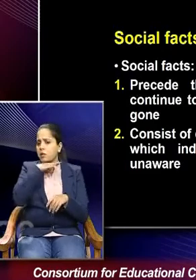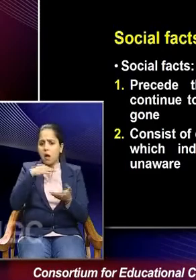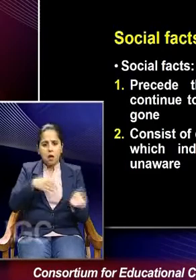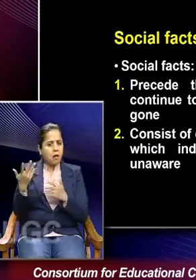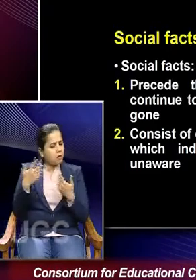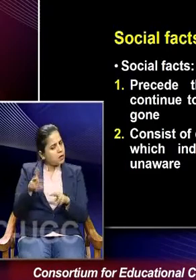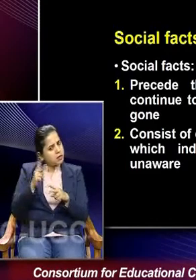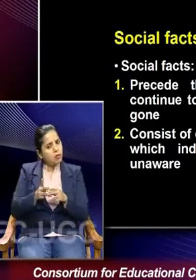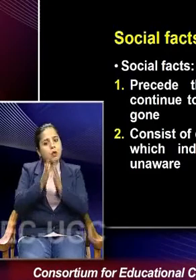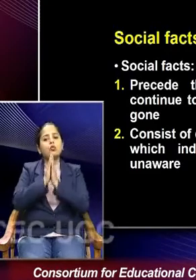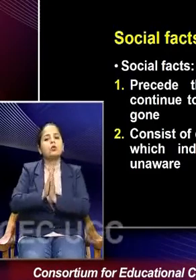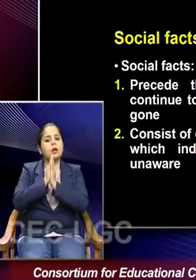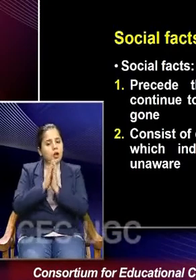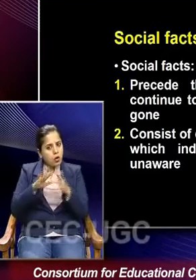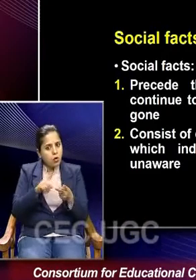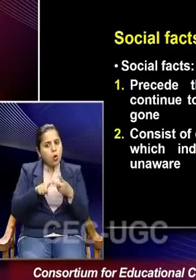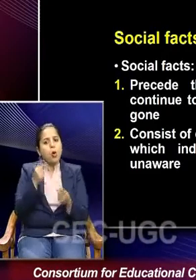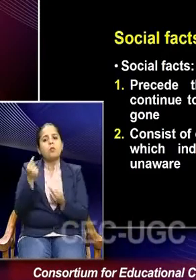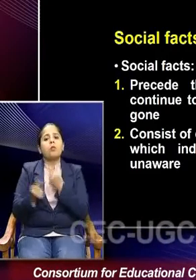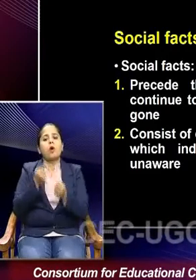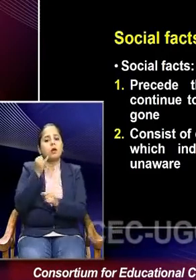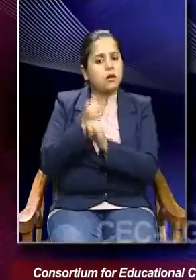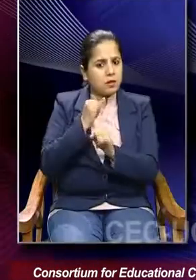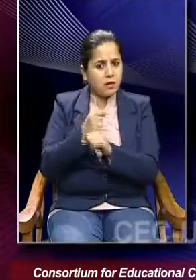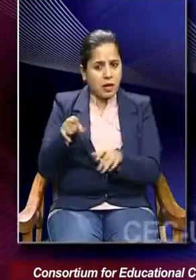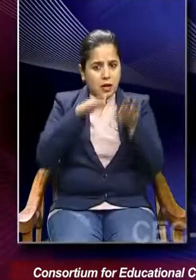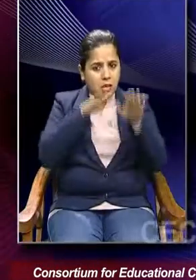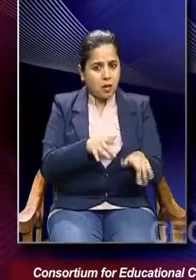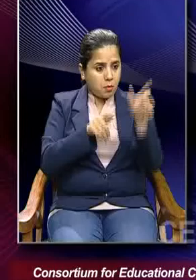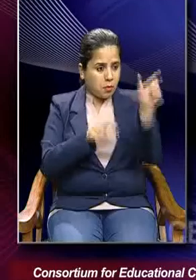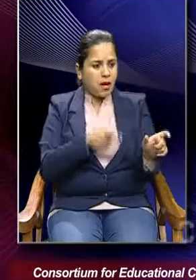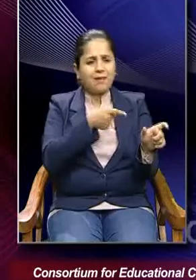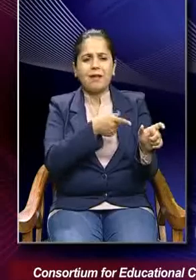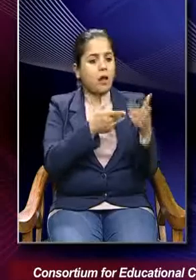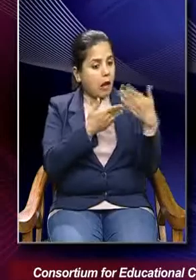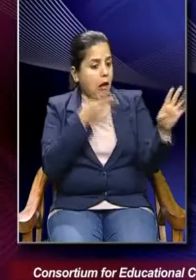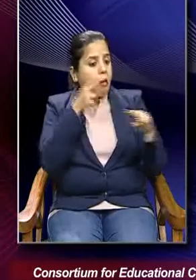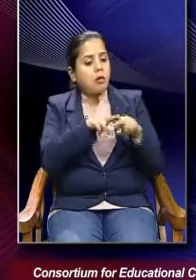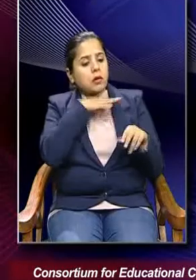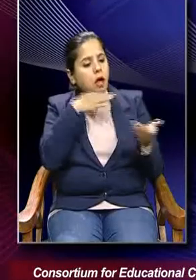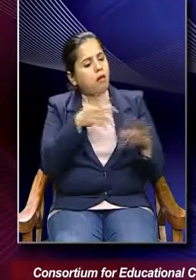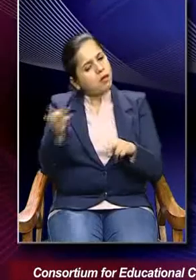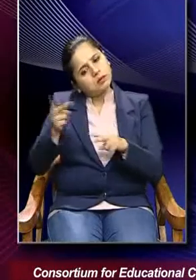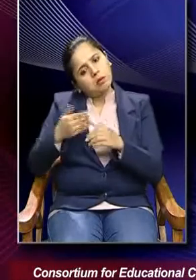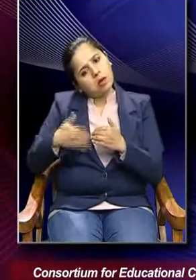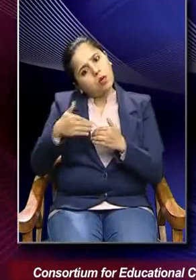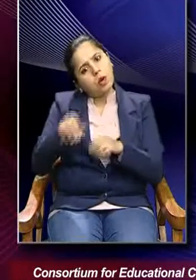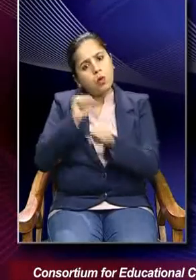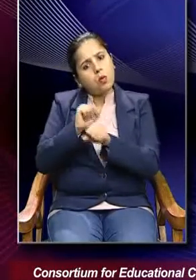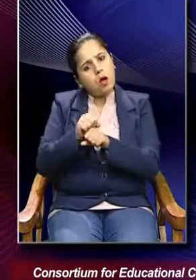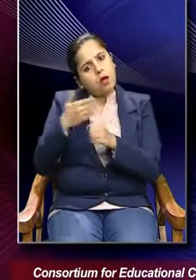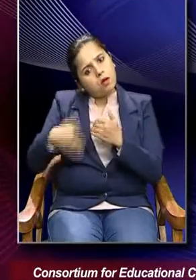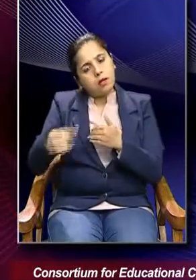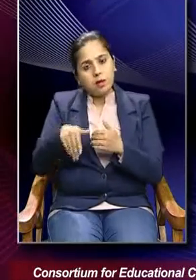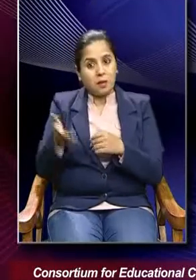a religion or a political institution, they are not dependent on individual, you know. So, earlier when we had all these